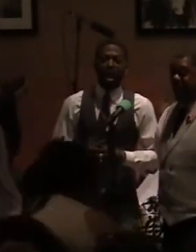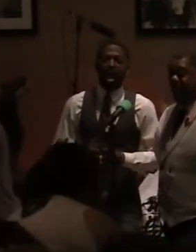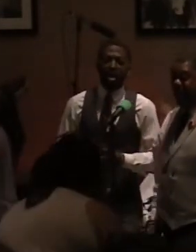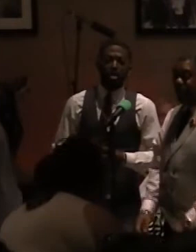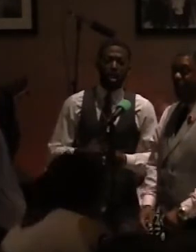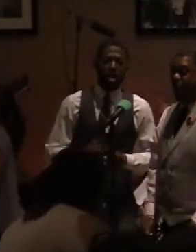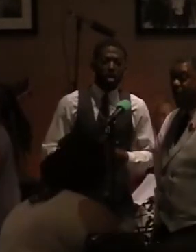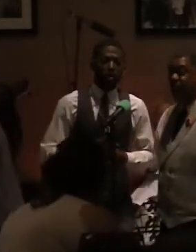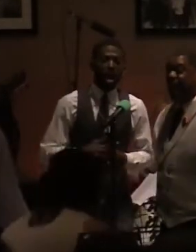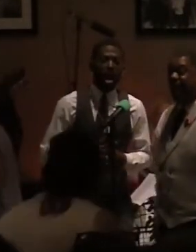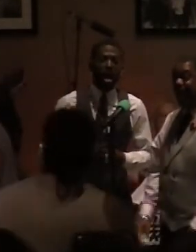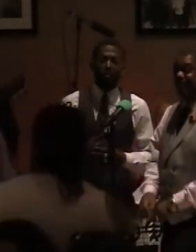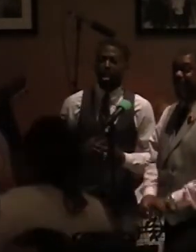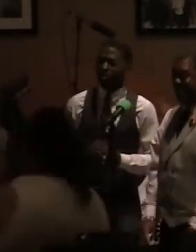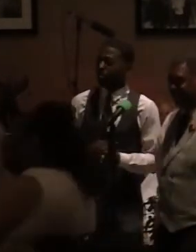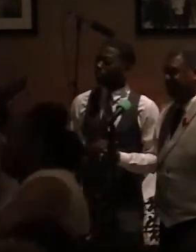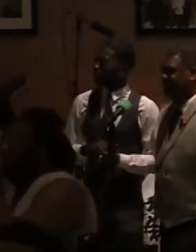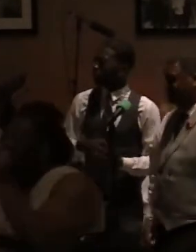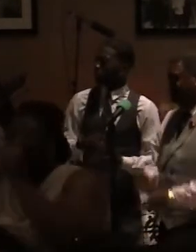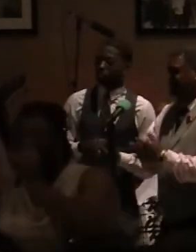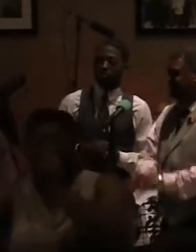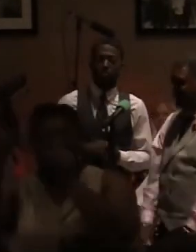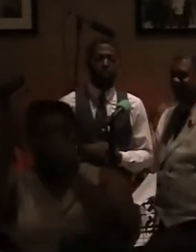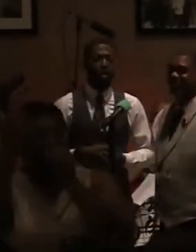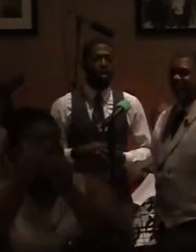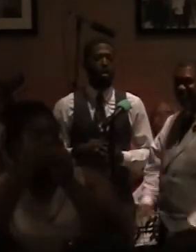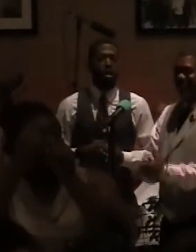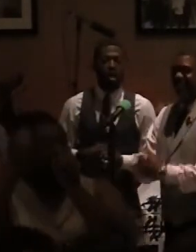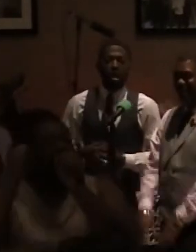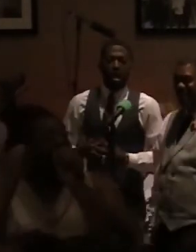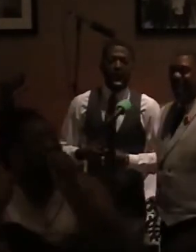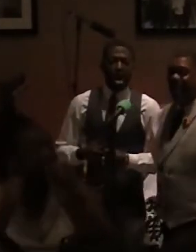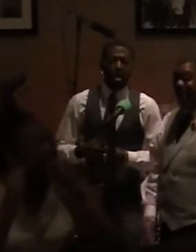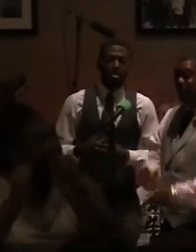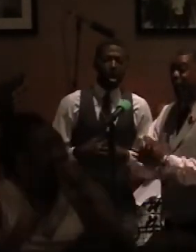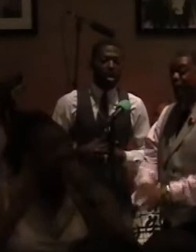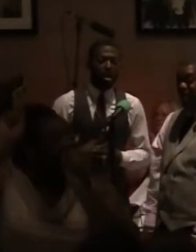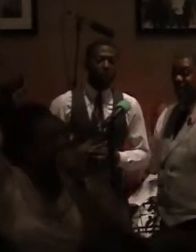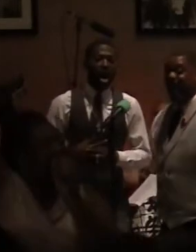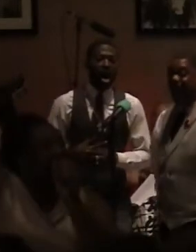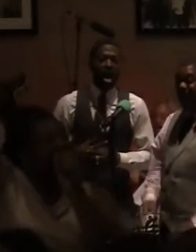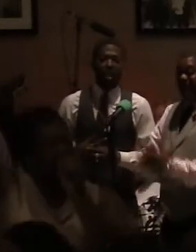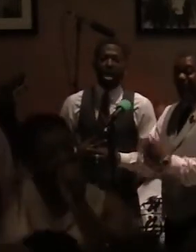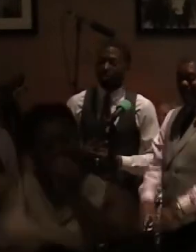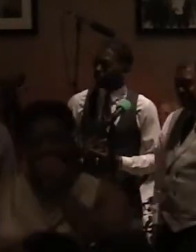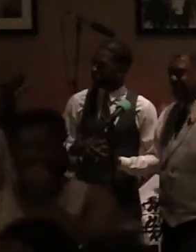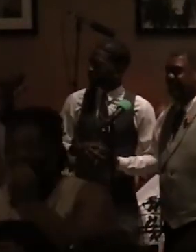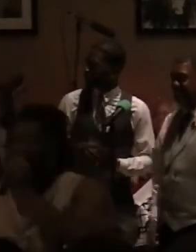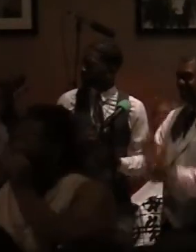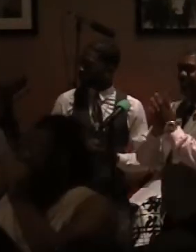okay. I survived it. Come on, you can catch that, come on. I survived